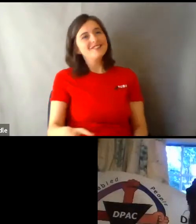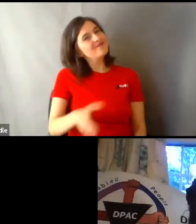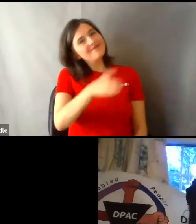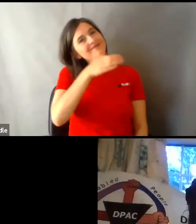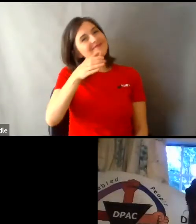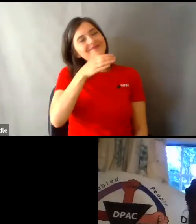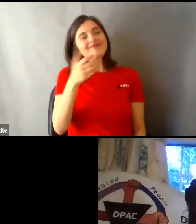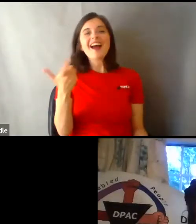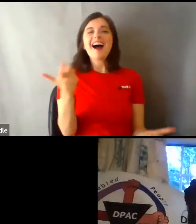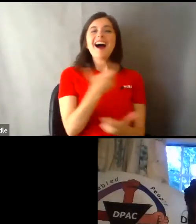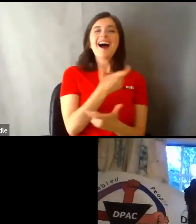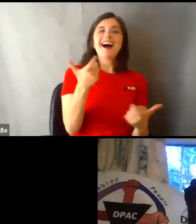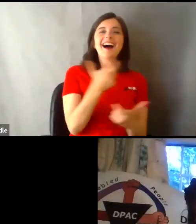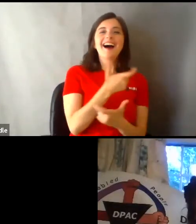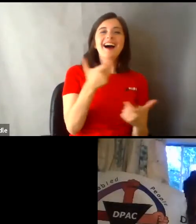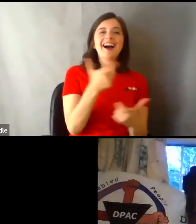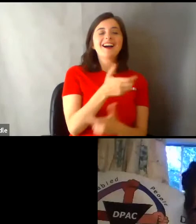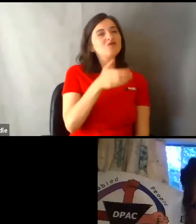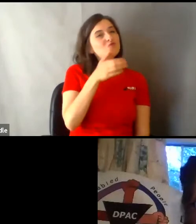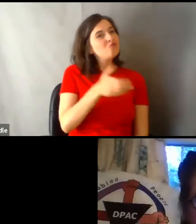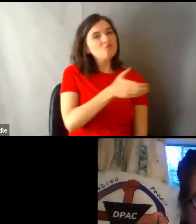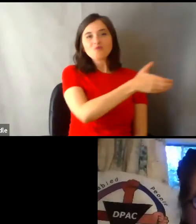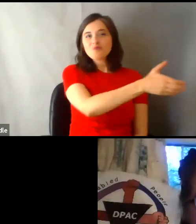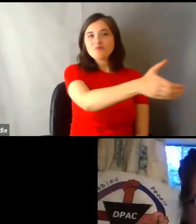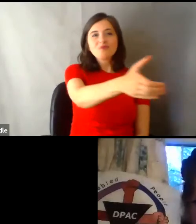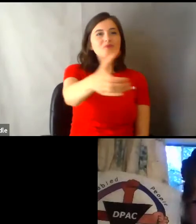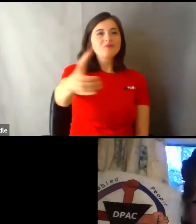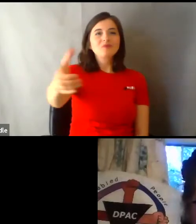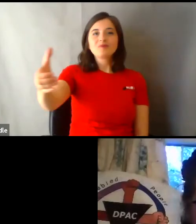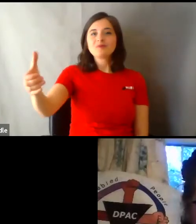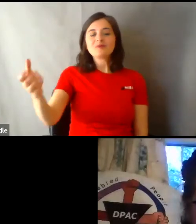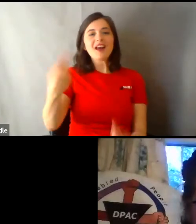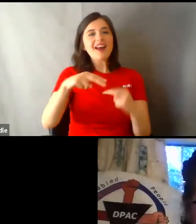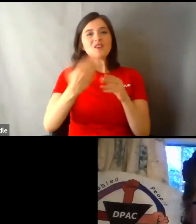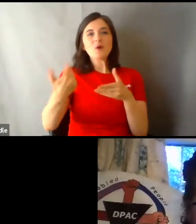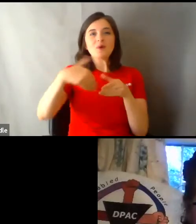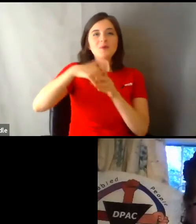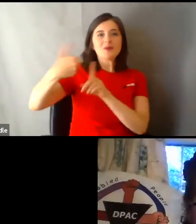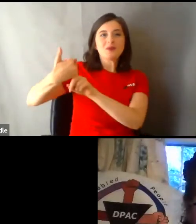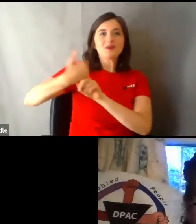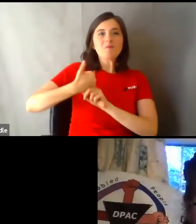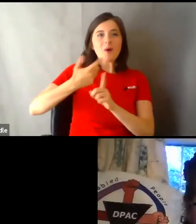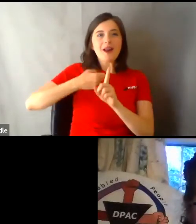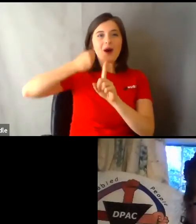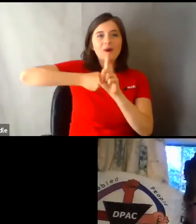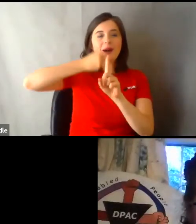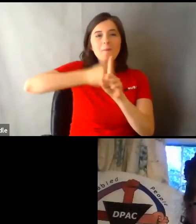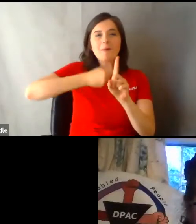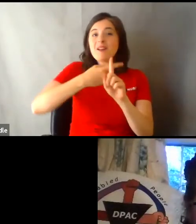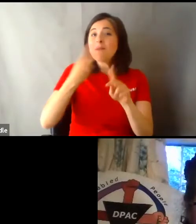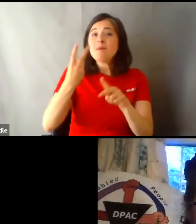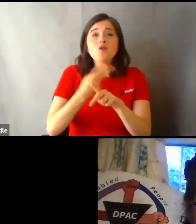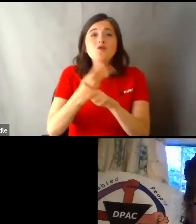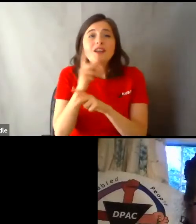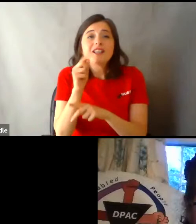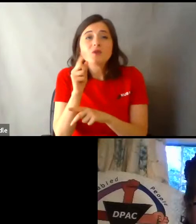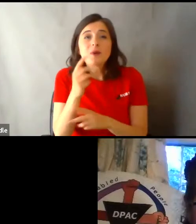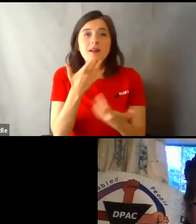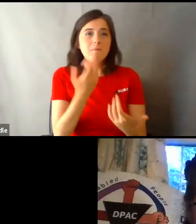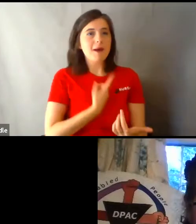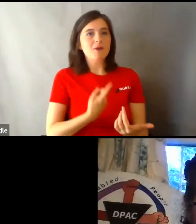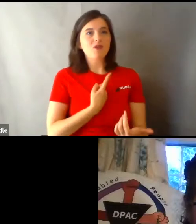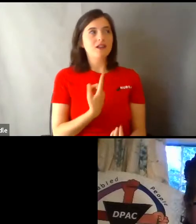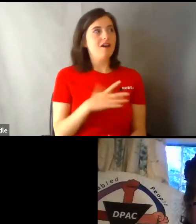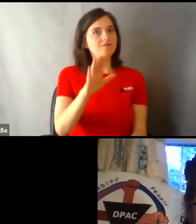and laughed. I raised the glass to every single one of you who have in any way been supported in that campaign, whether it was a retweet, whether it was physically turning up,